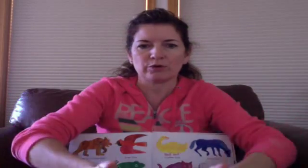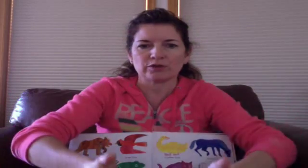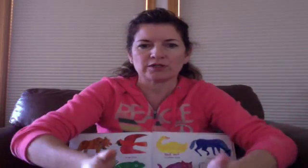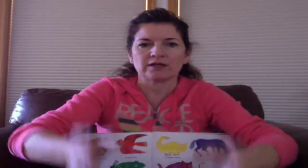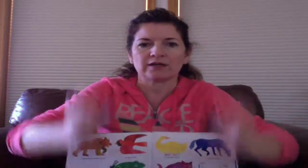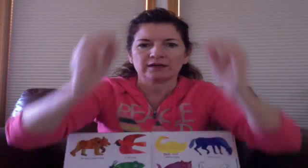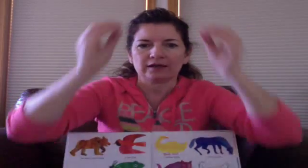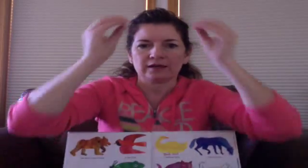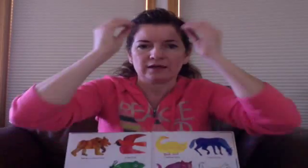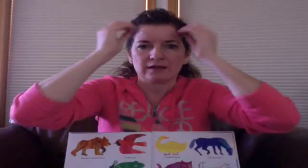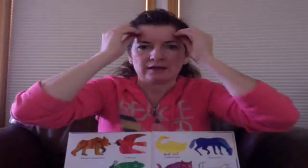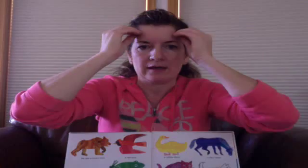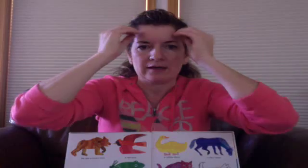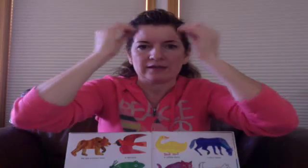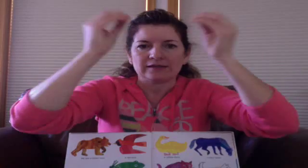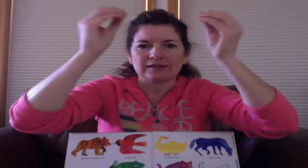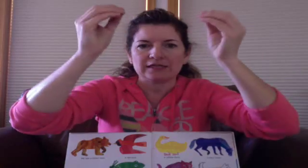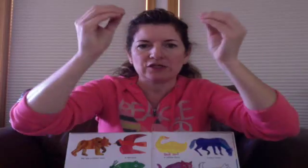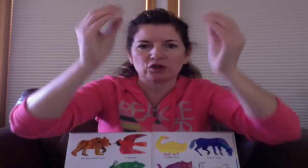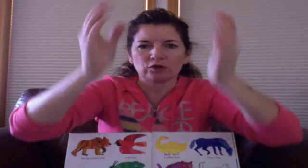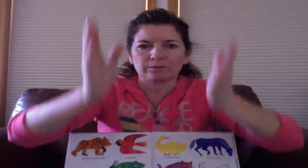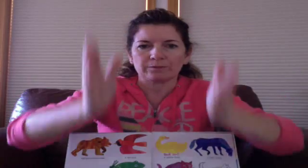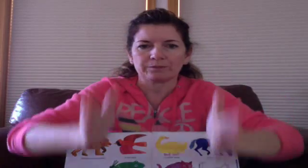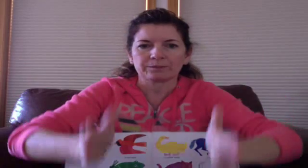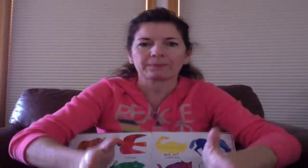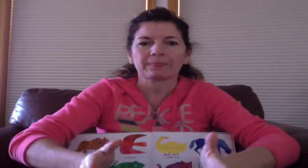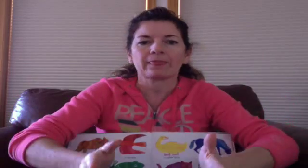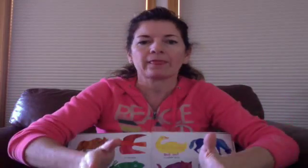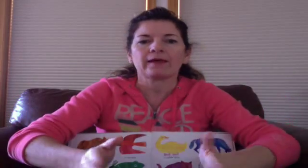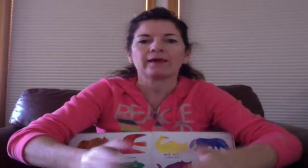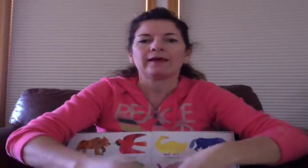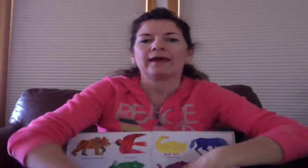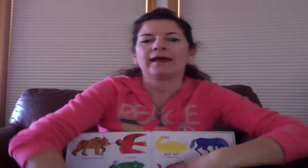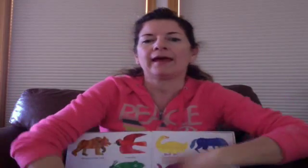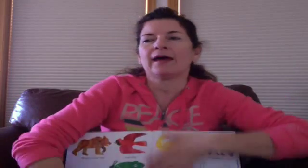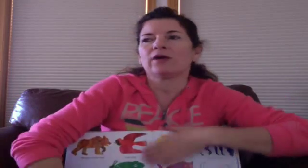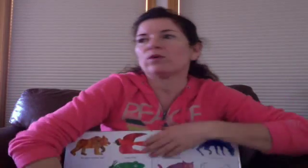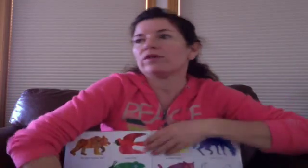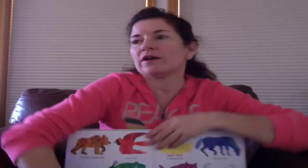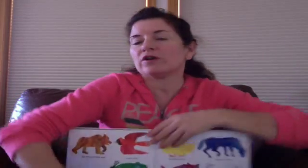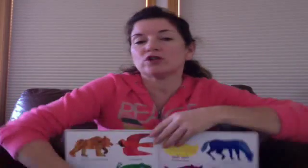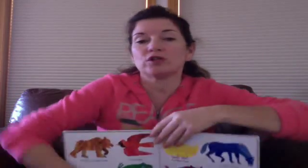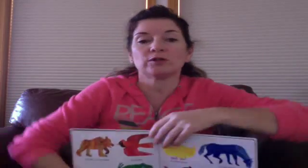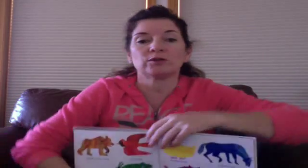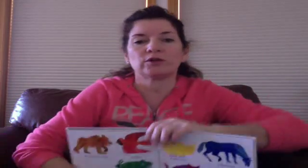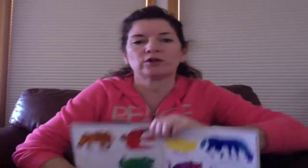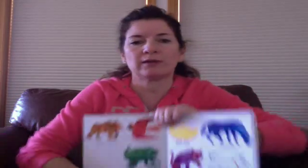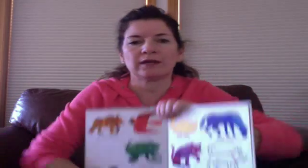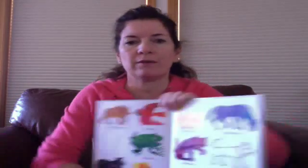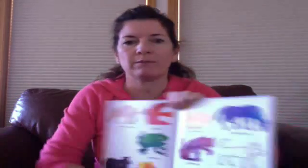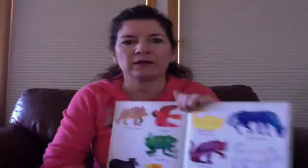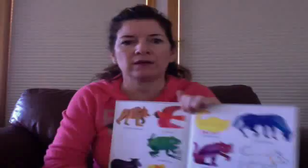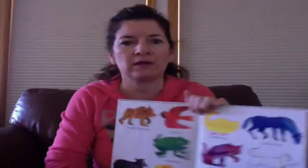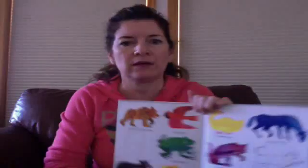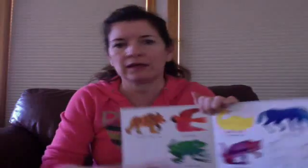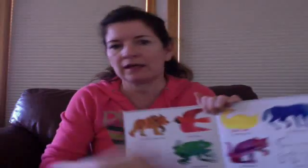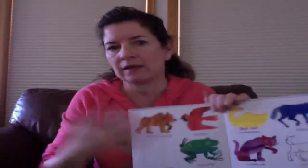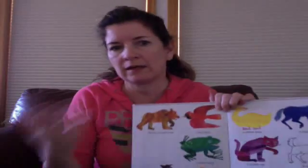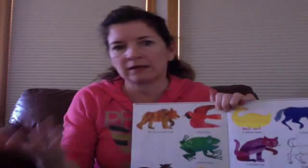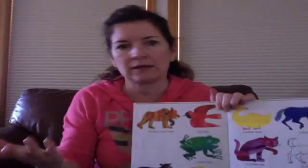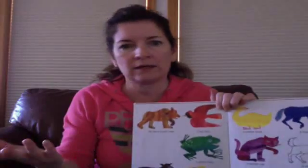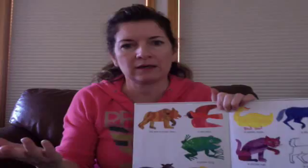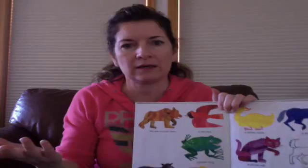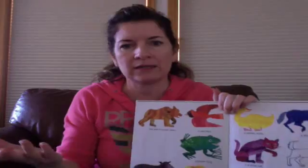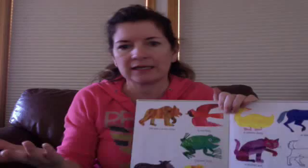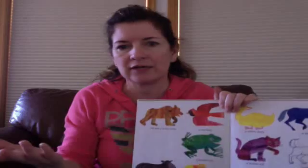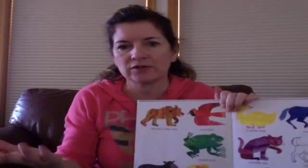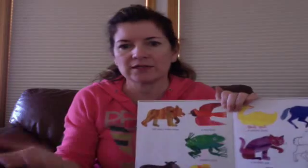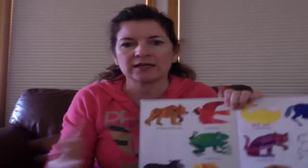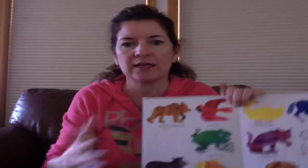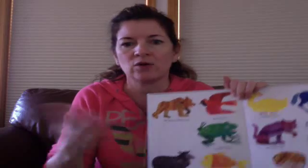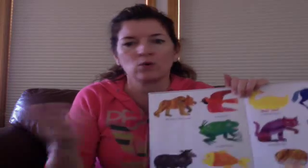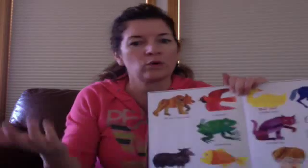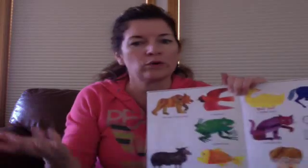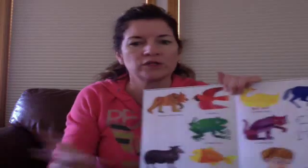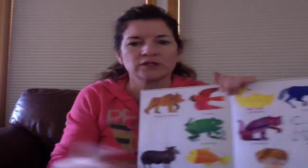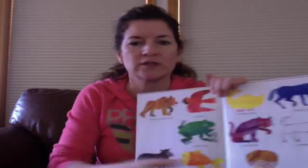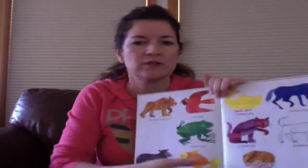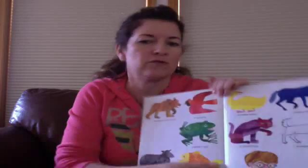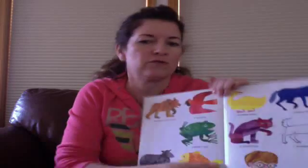person. Teacher. And with younger children who may not be in a daycare setting or just